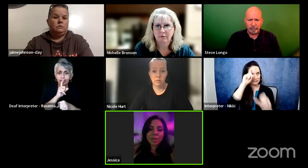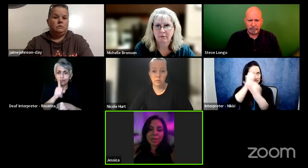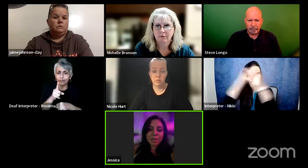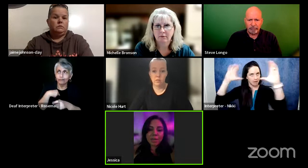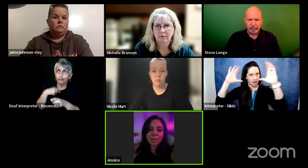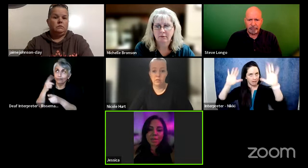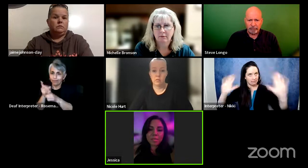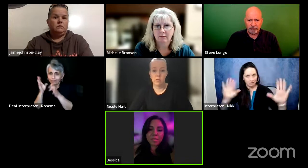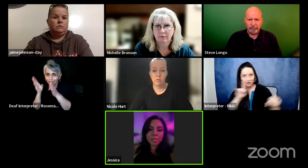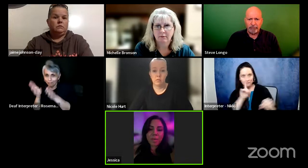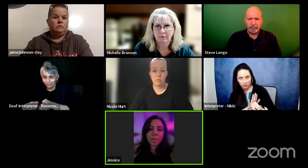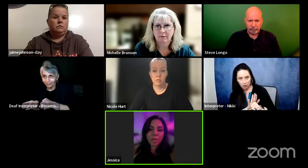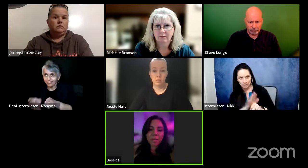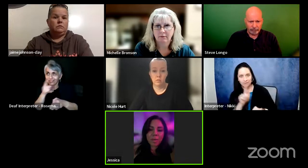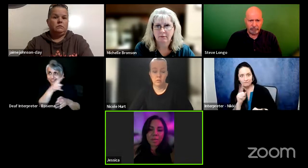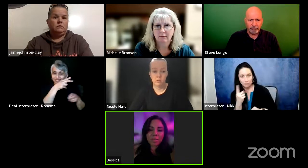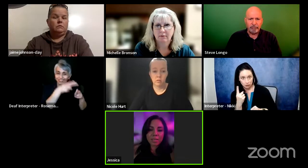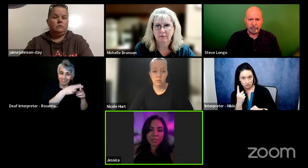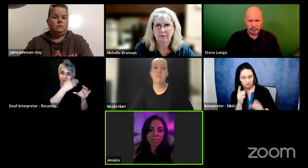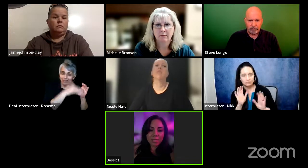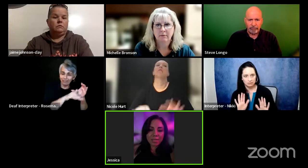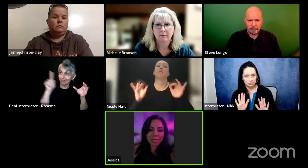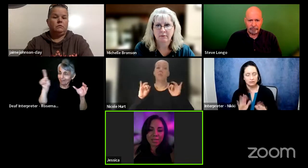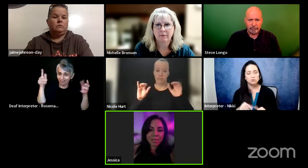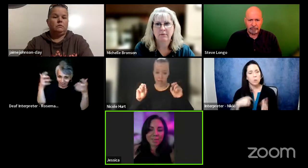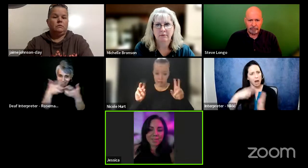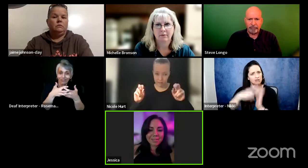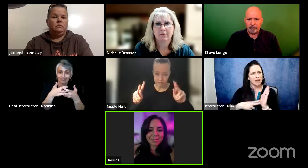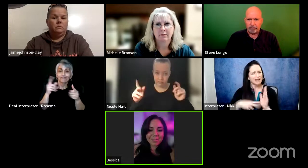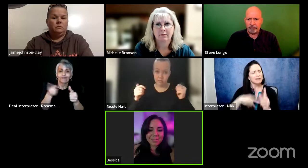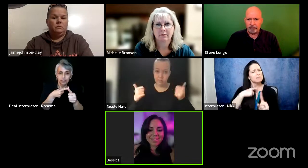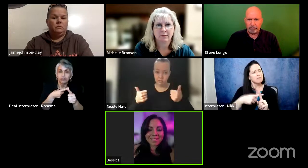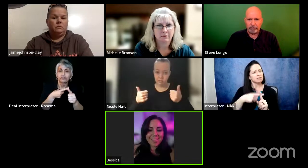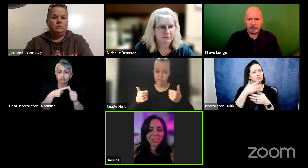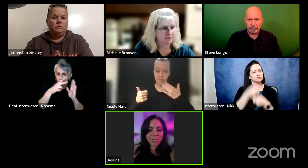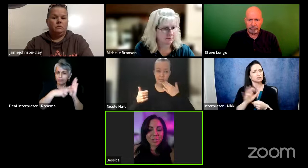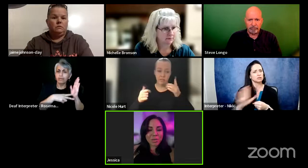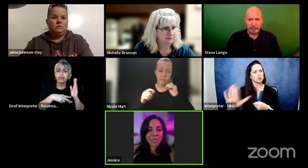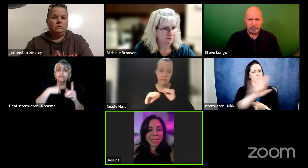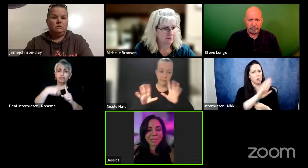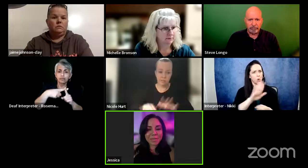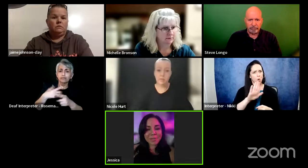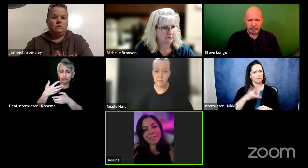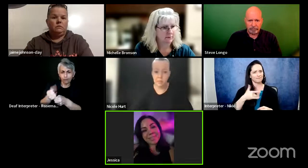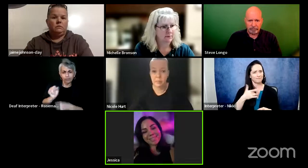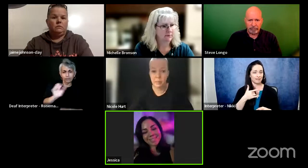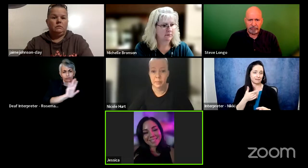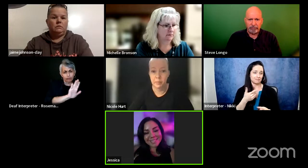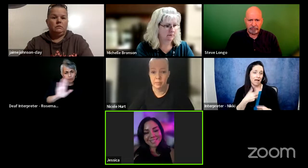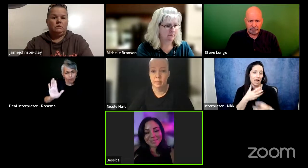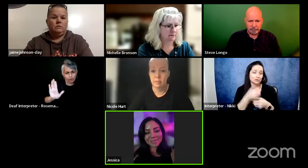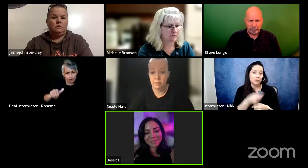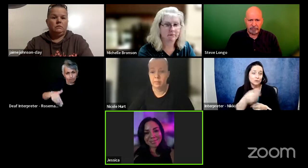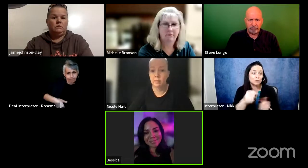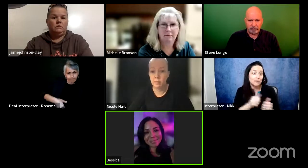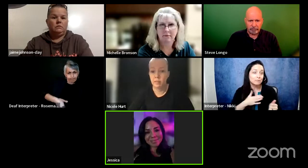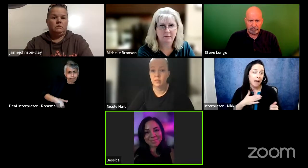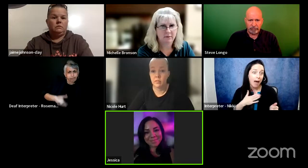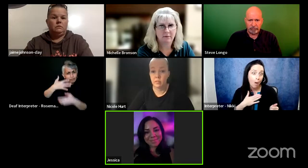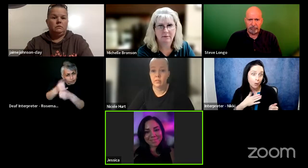lot. So yeah, I read the emails and I trust you guys. I mean, I trust you with my kids, so.